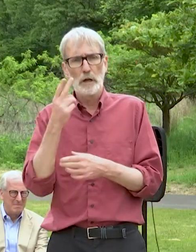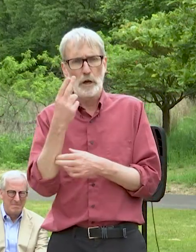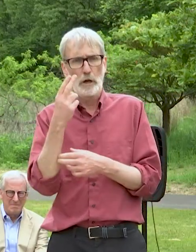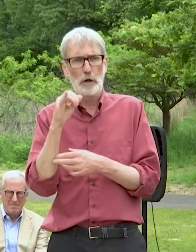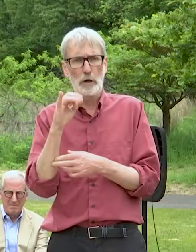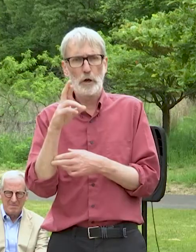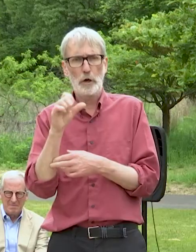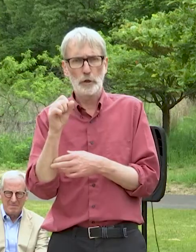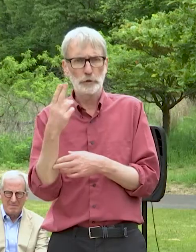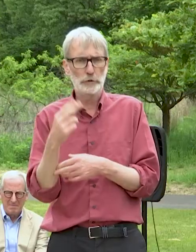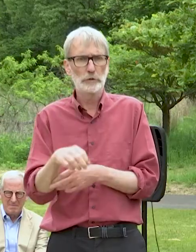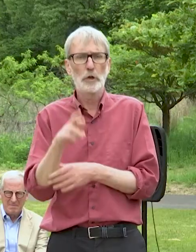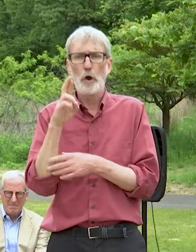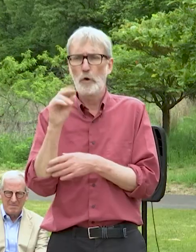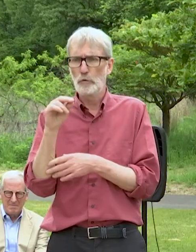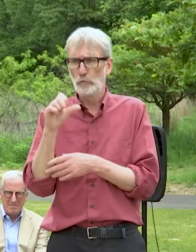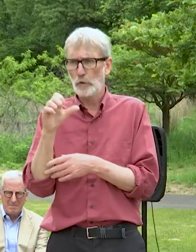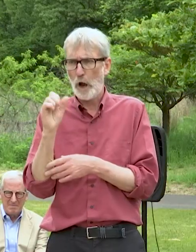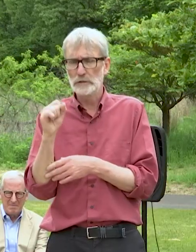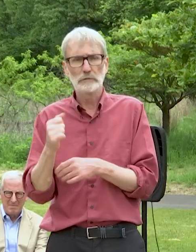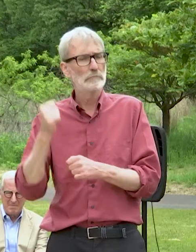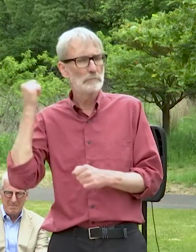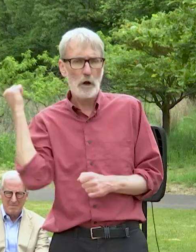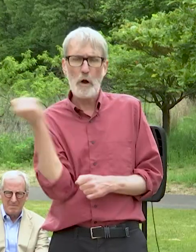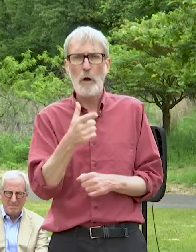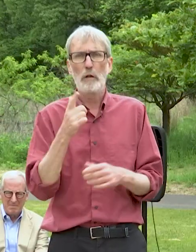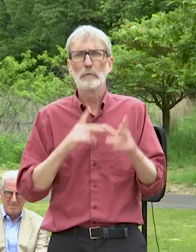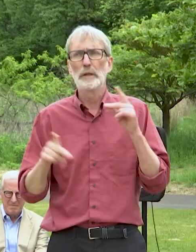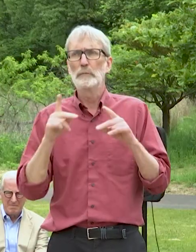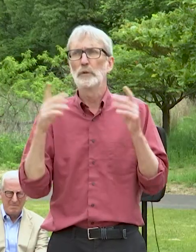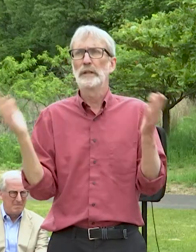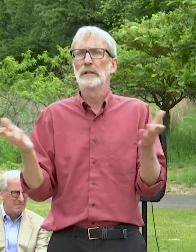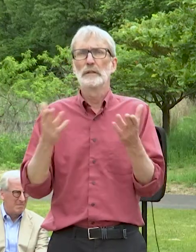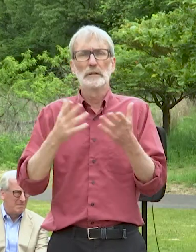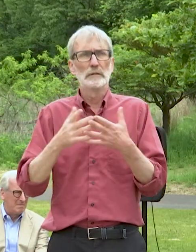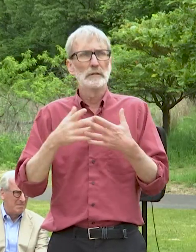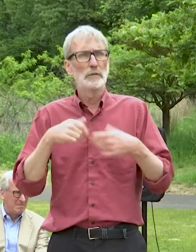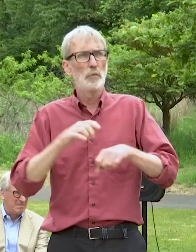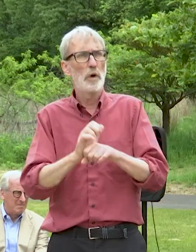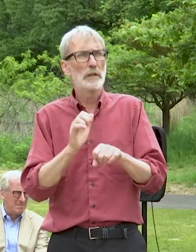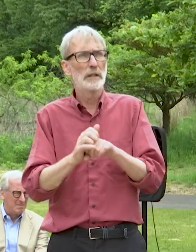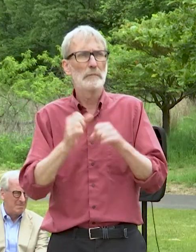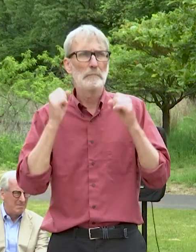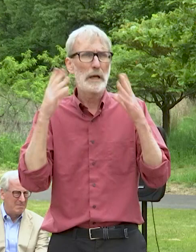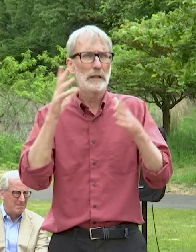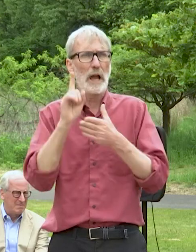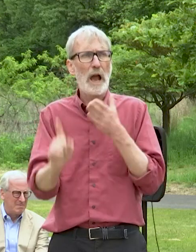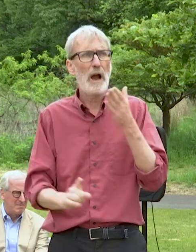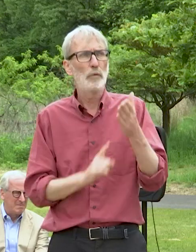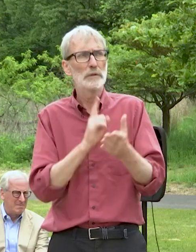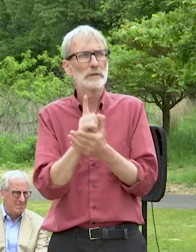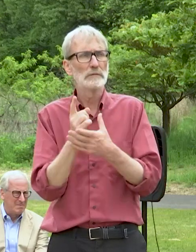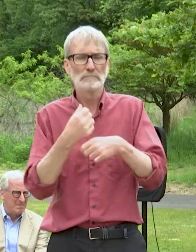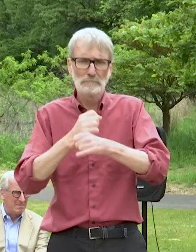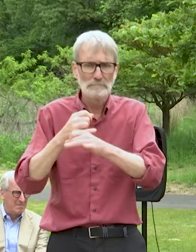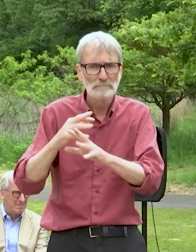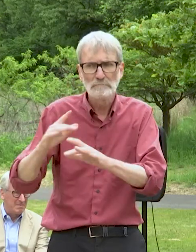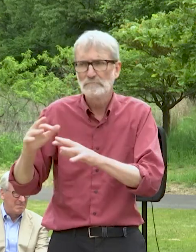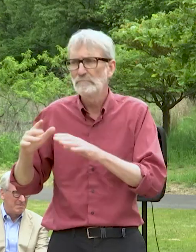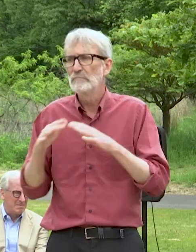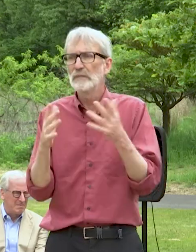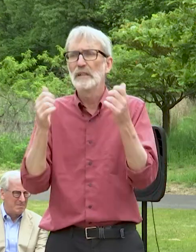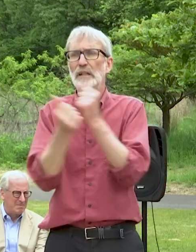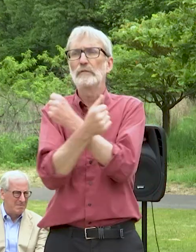Hirsch, to Ross, to everybody at the Parks Conservancy who has put so many hours into making